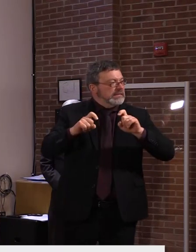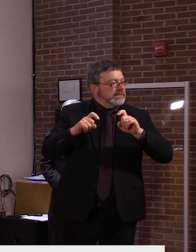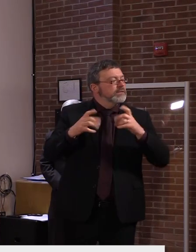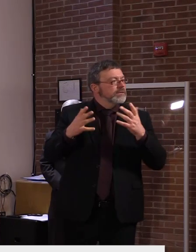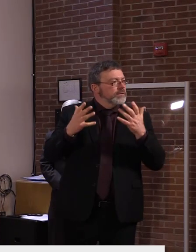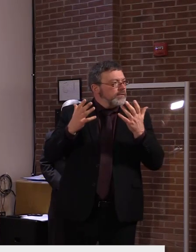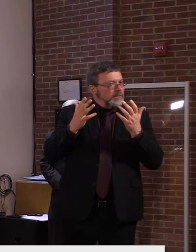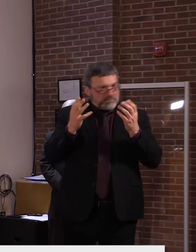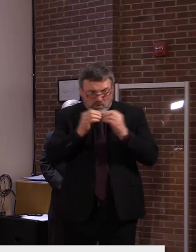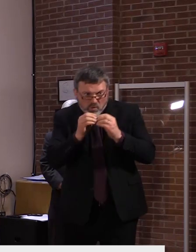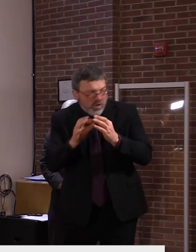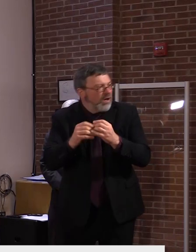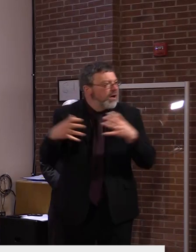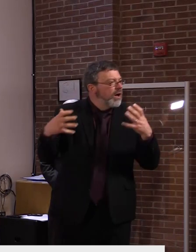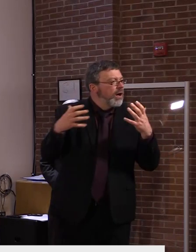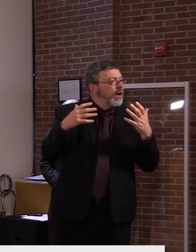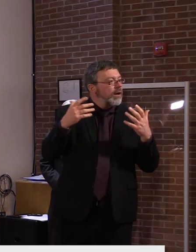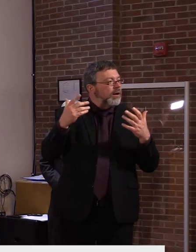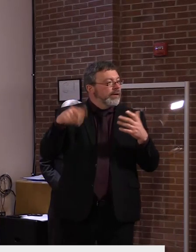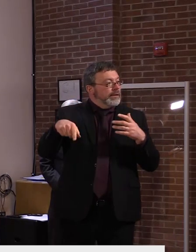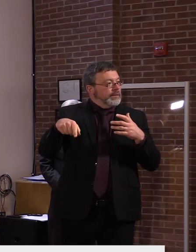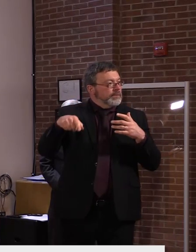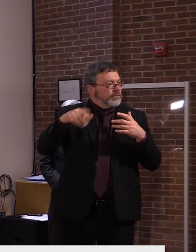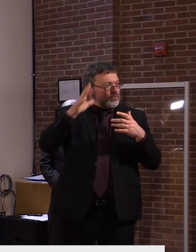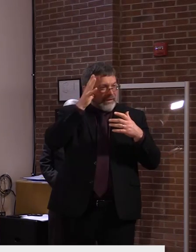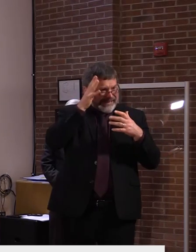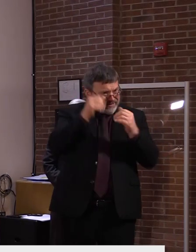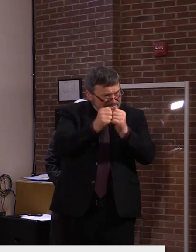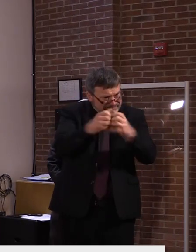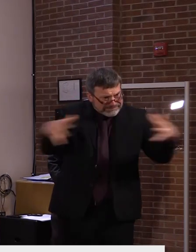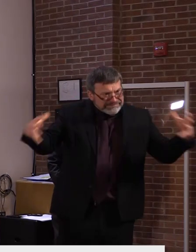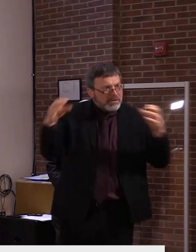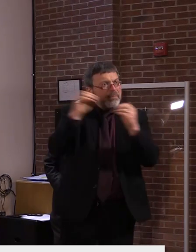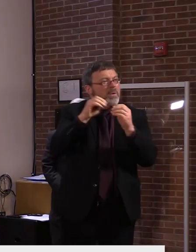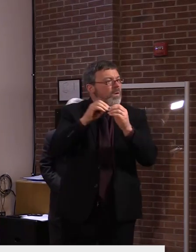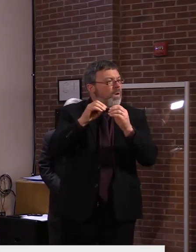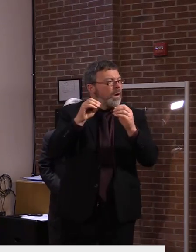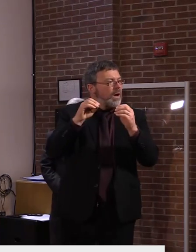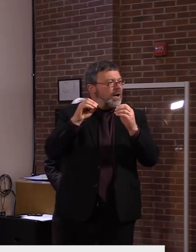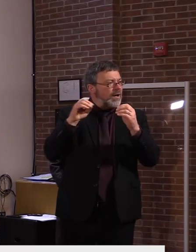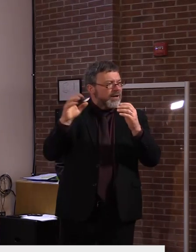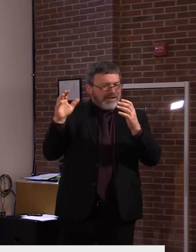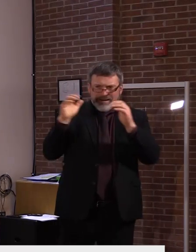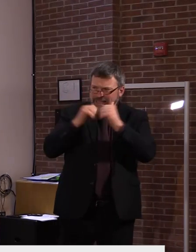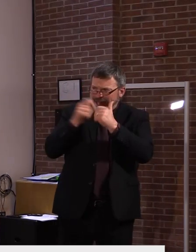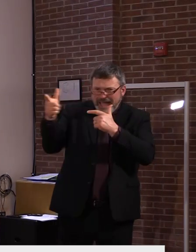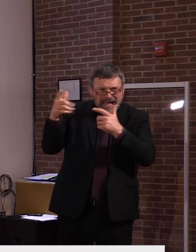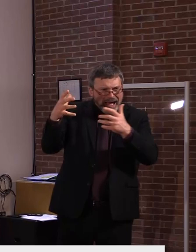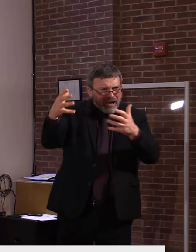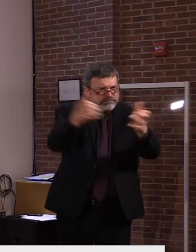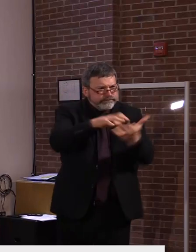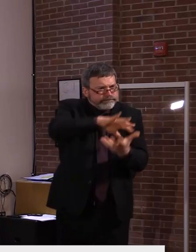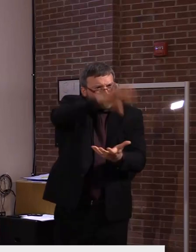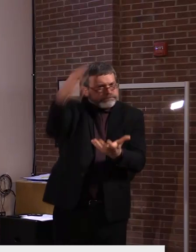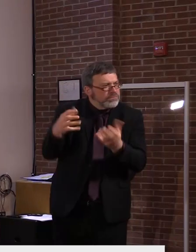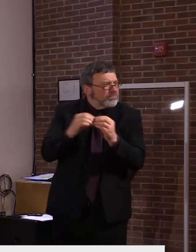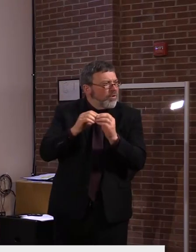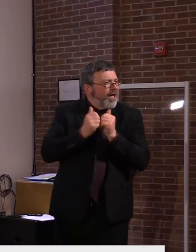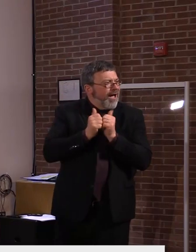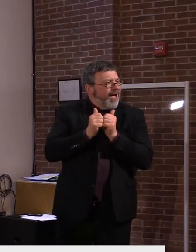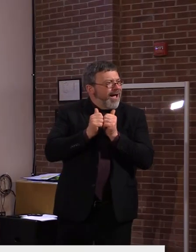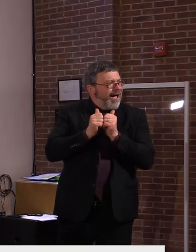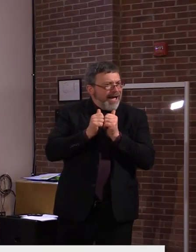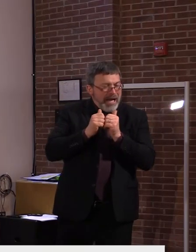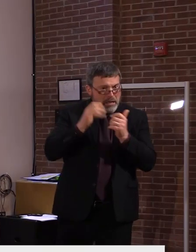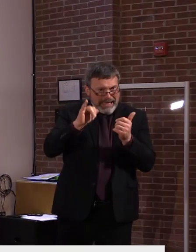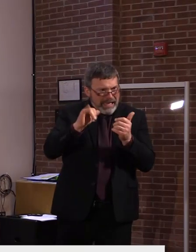are more rapid tests available? How will people access them? Can you clarify what Secretary Smith said about take-home tests being available